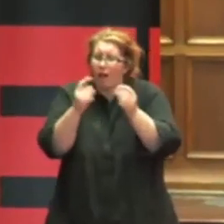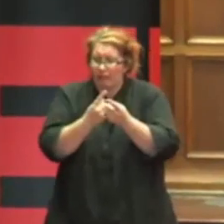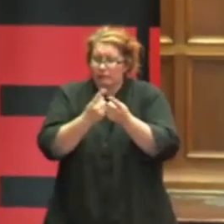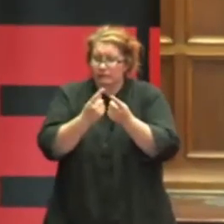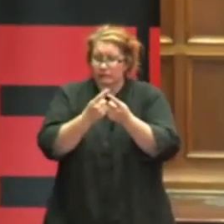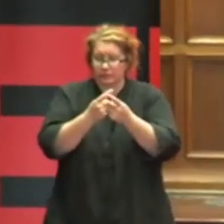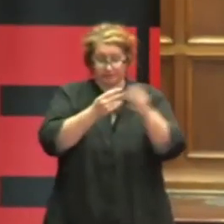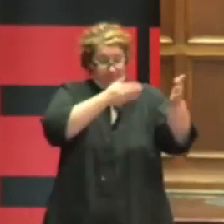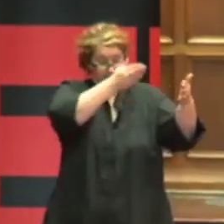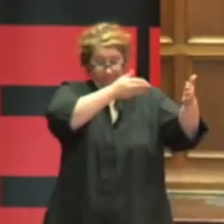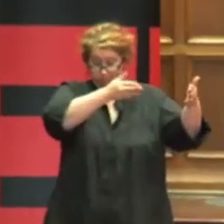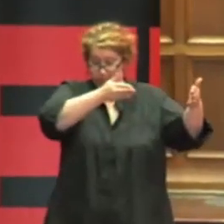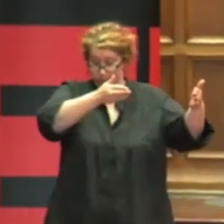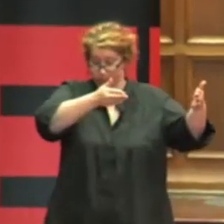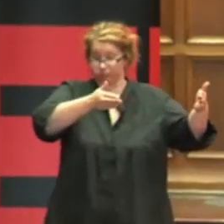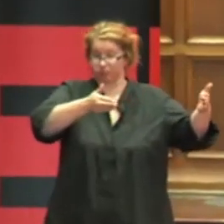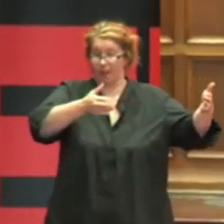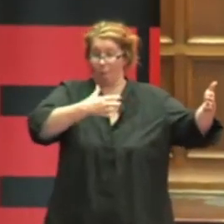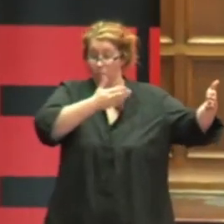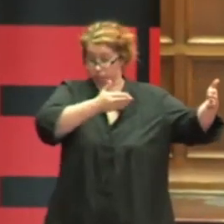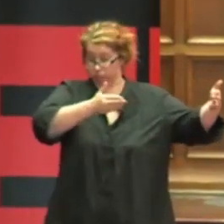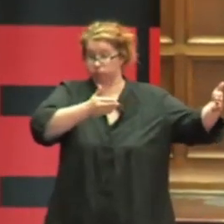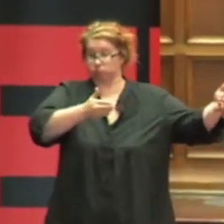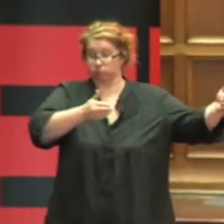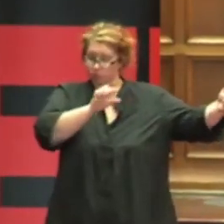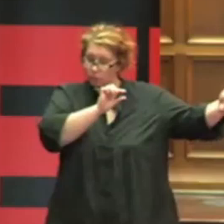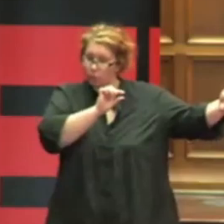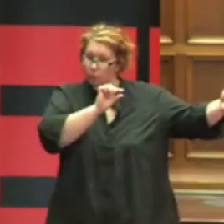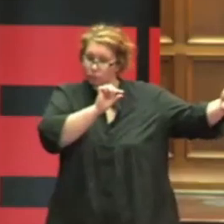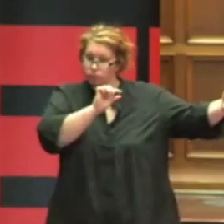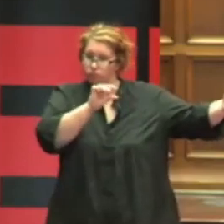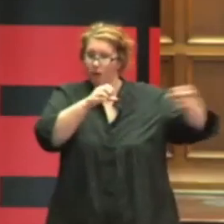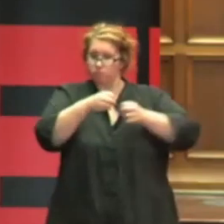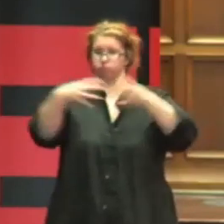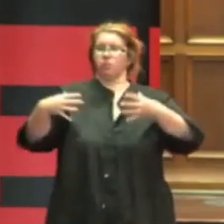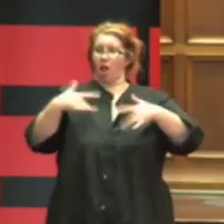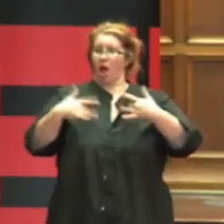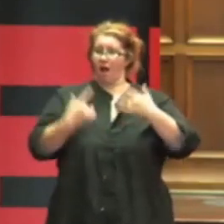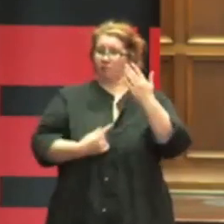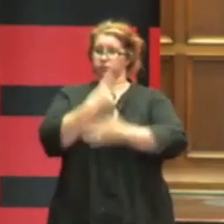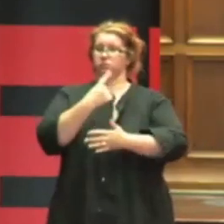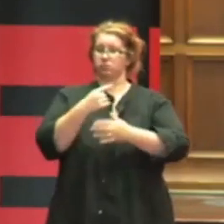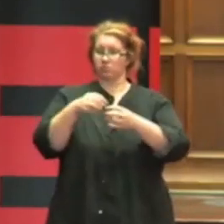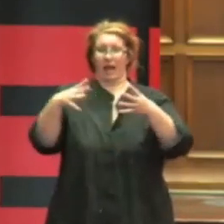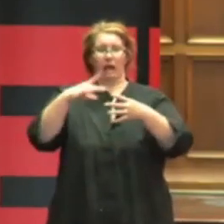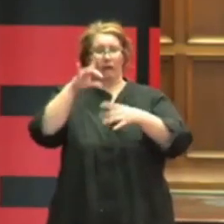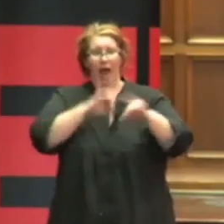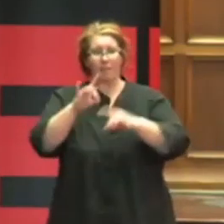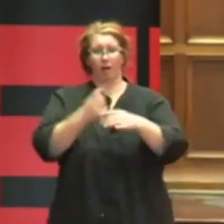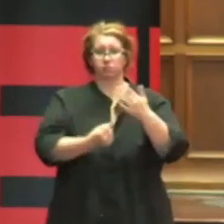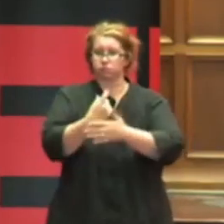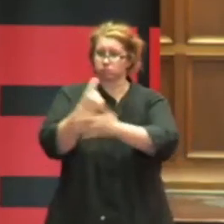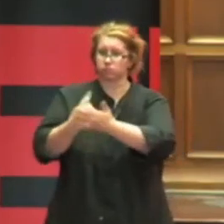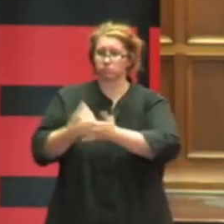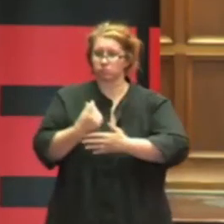At my wrist, about 550 million years ago, it suddenly goes berserk, and every single animal group that's alive today